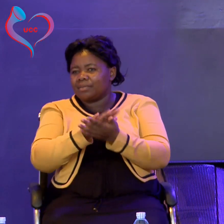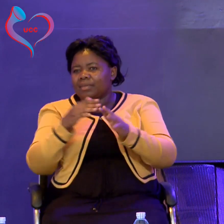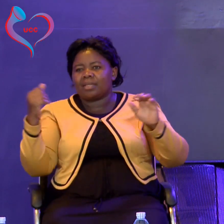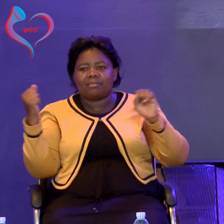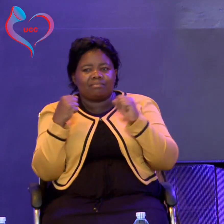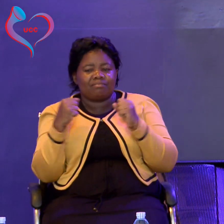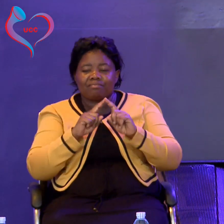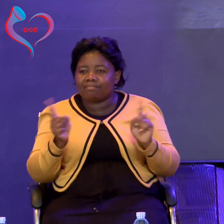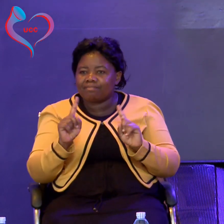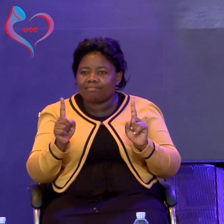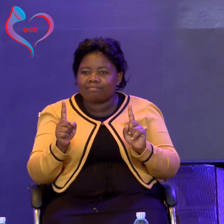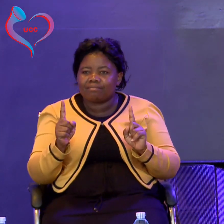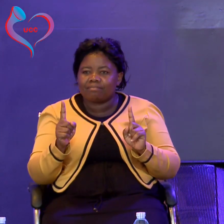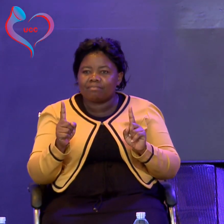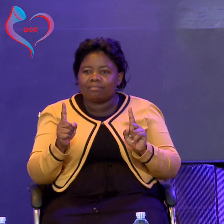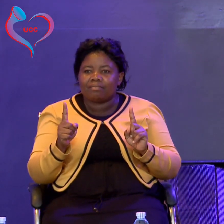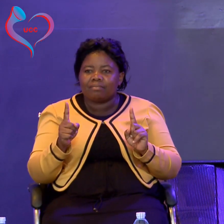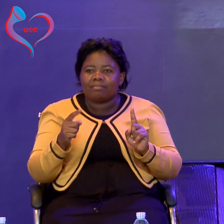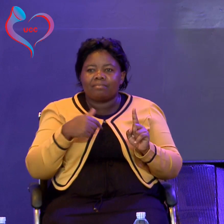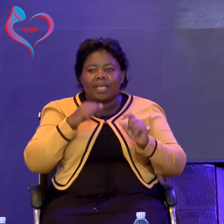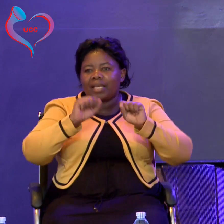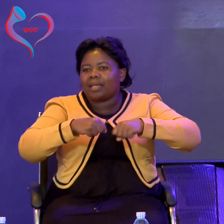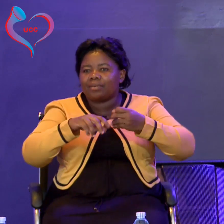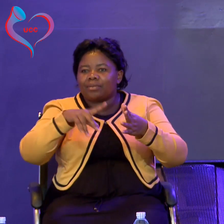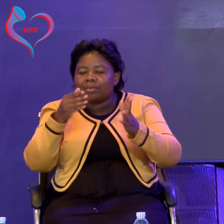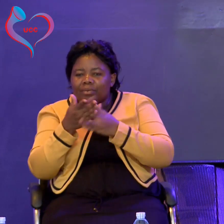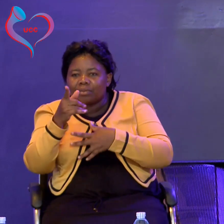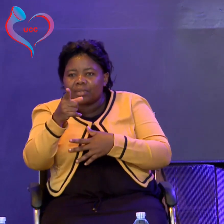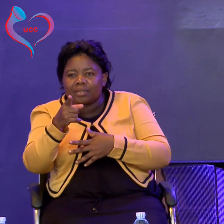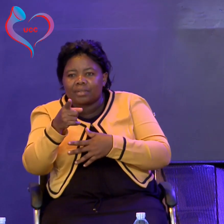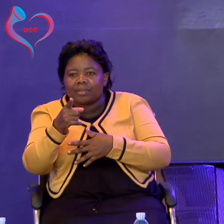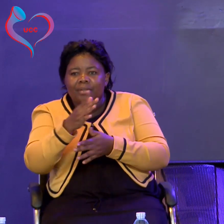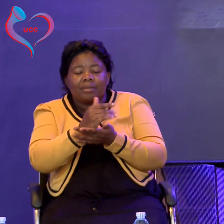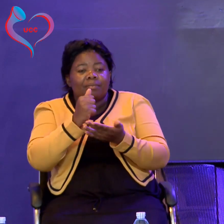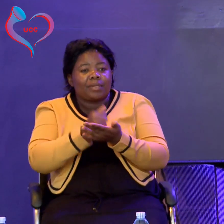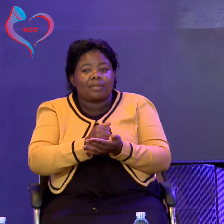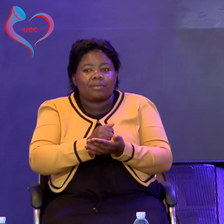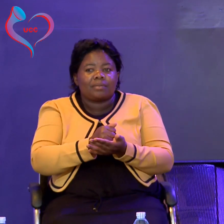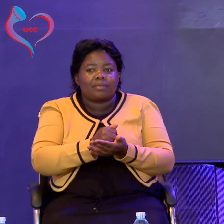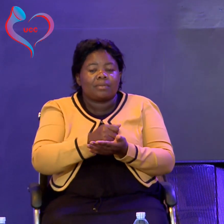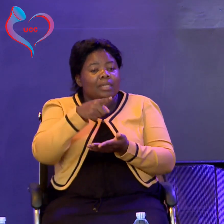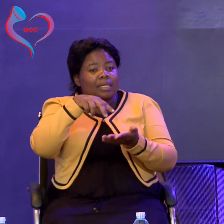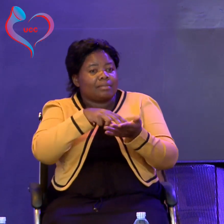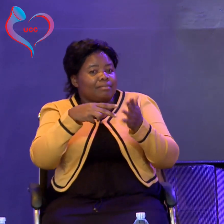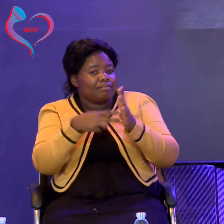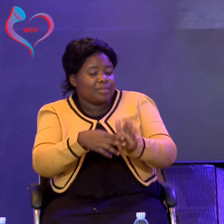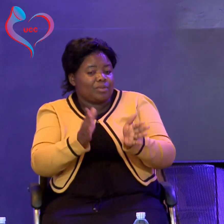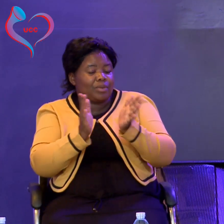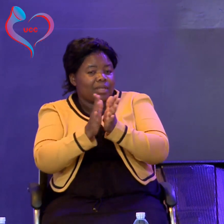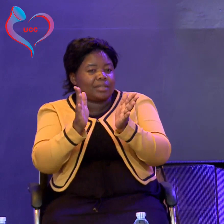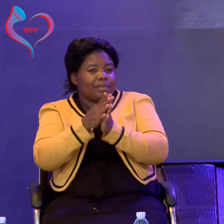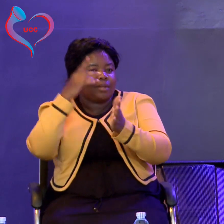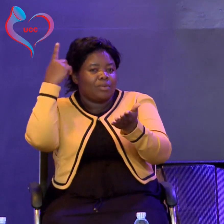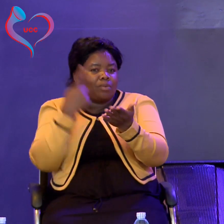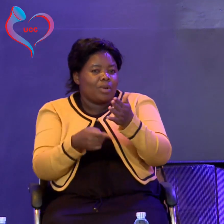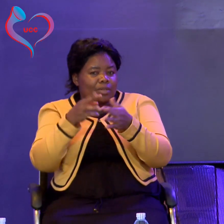as a child of God, I don't have to fall sick. Sina kuita mukino. I don't have to go through this. That means olimu kunyonyola chicholi mu